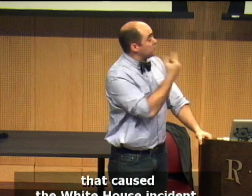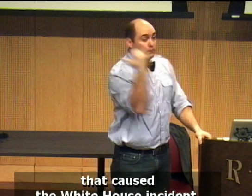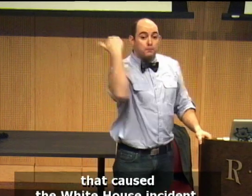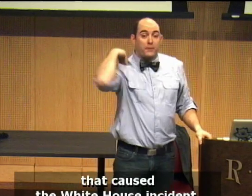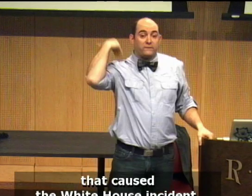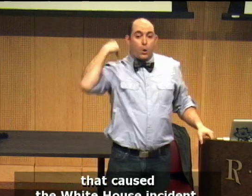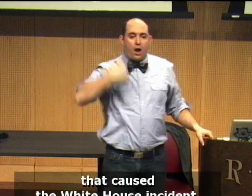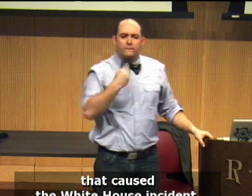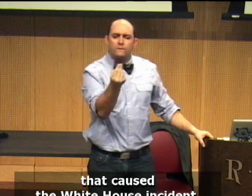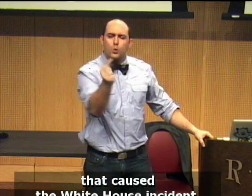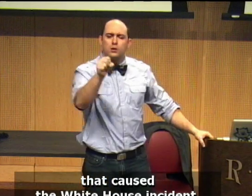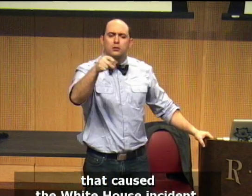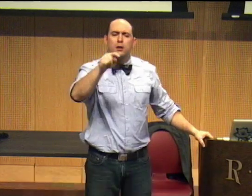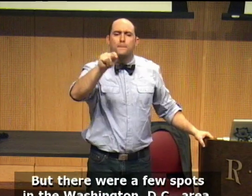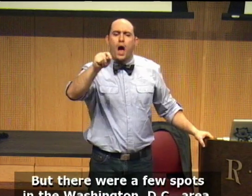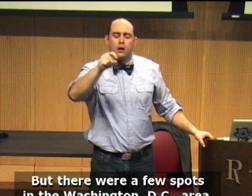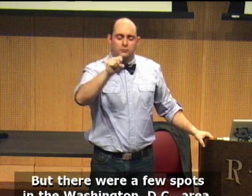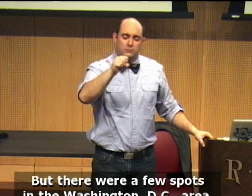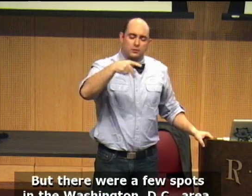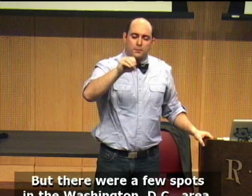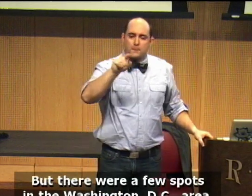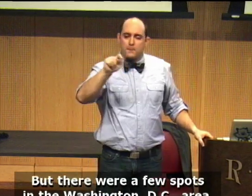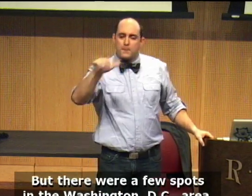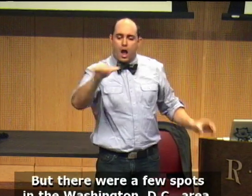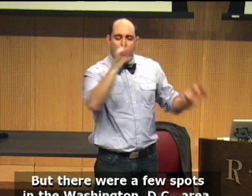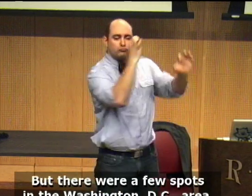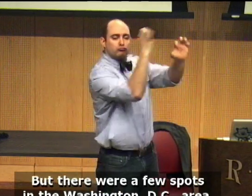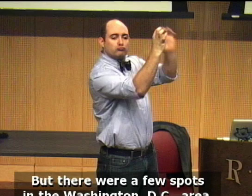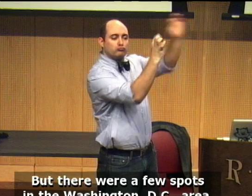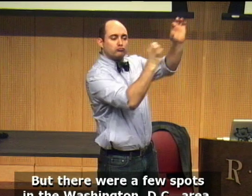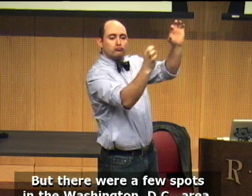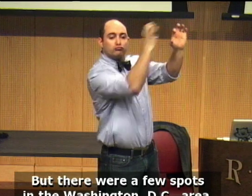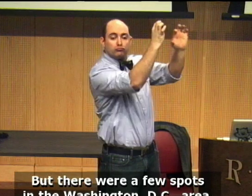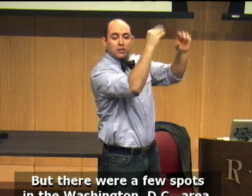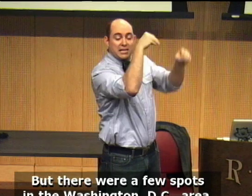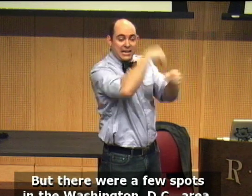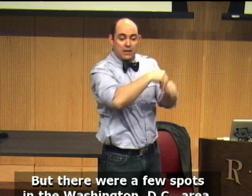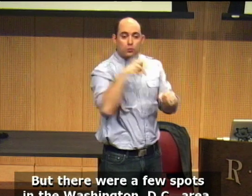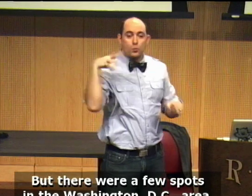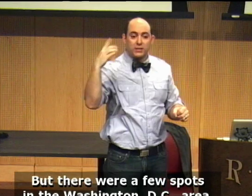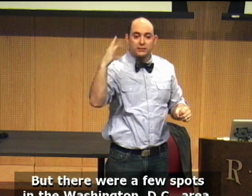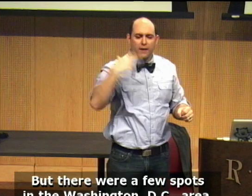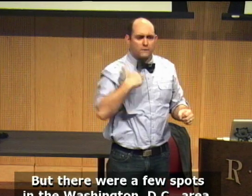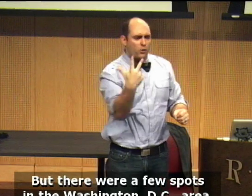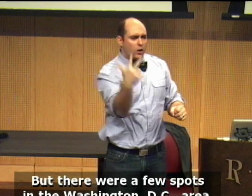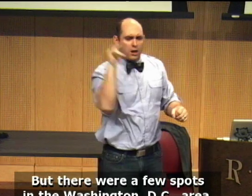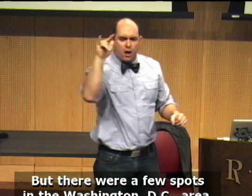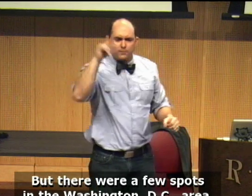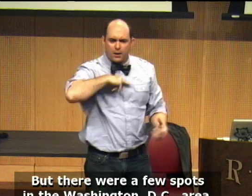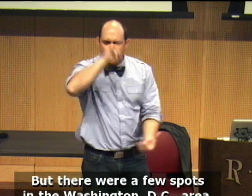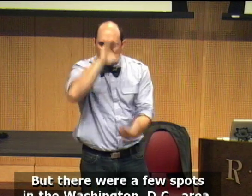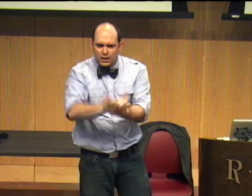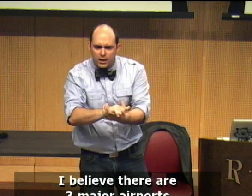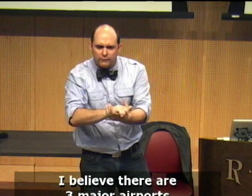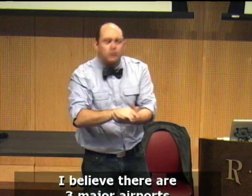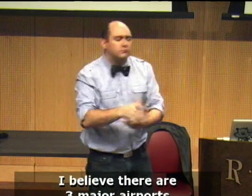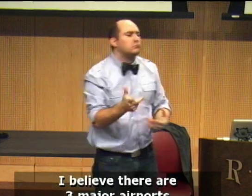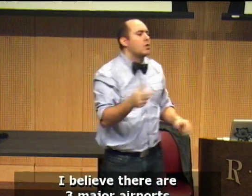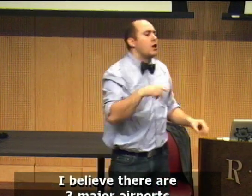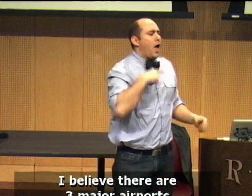incident. But there were a few spots in the Washington, D.C. area. I believe there are 3